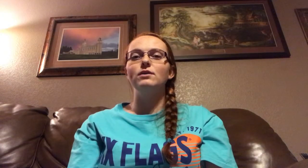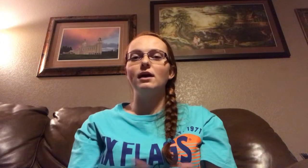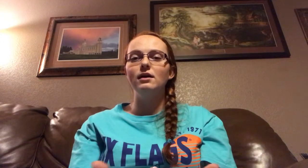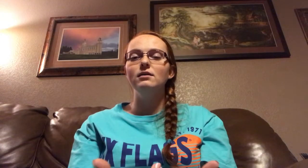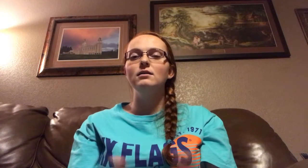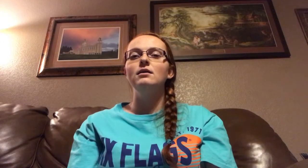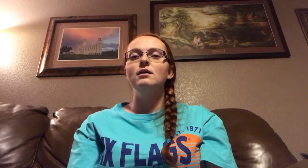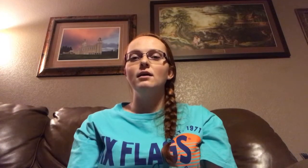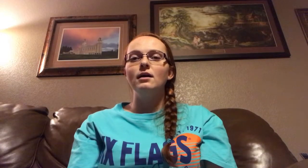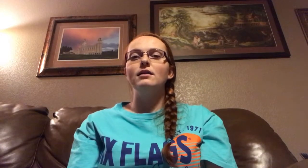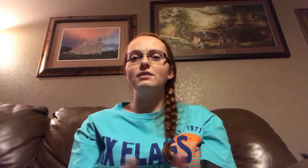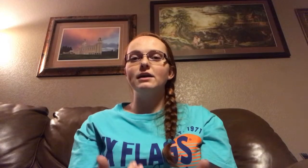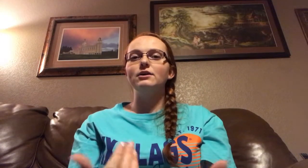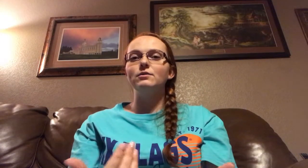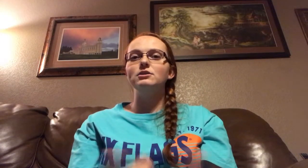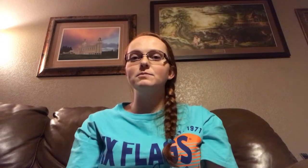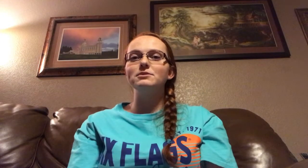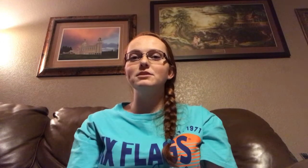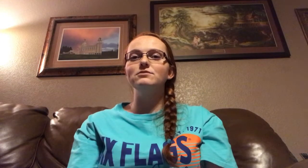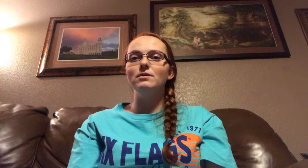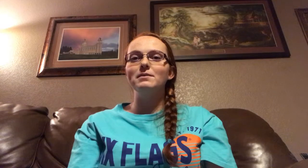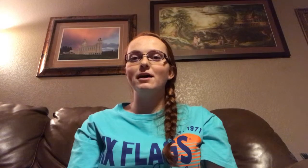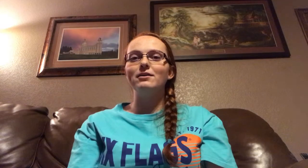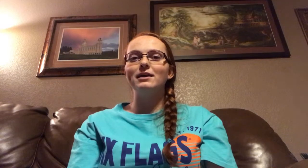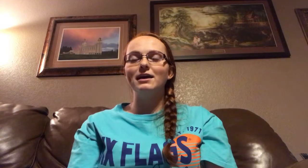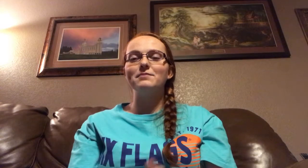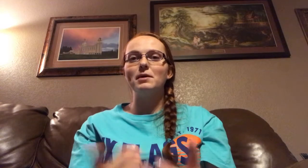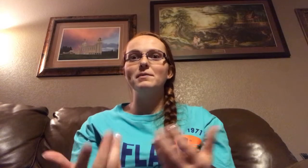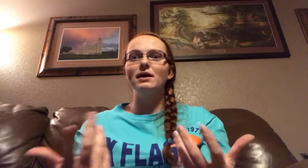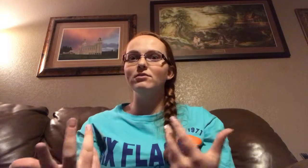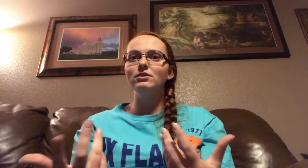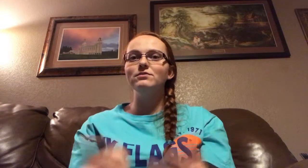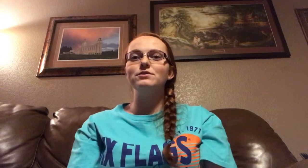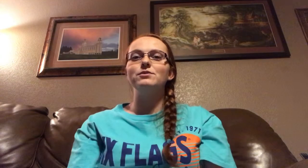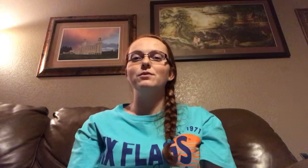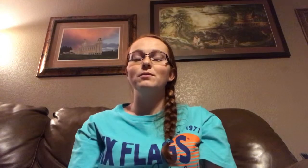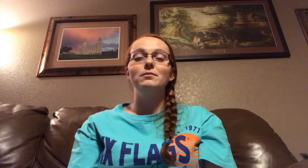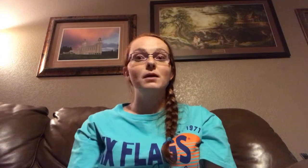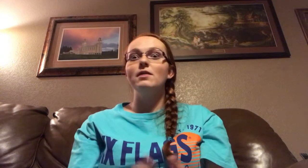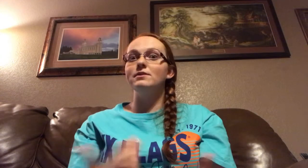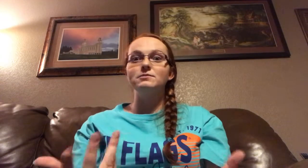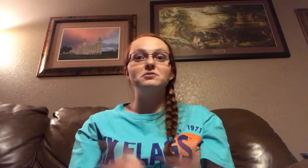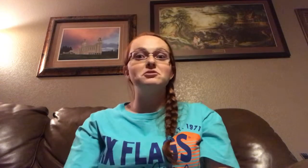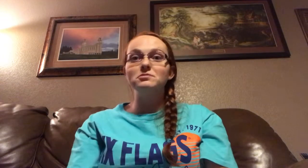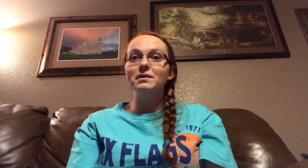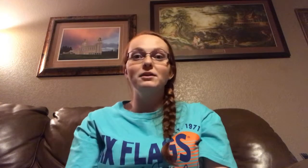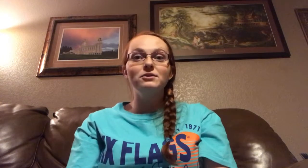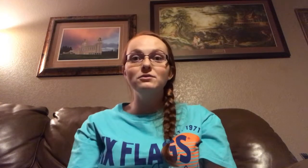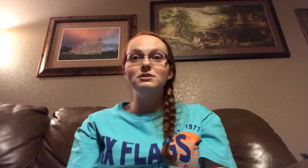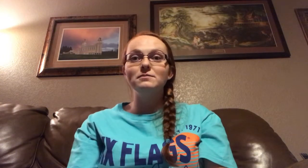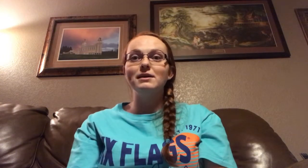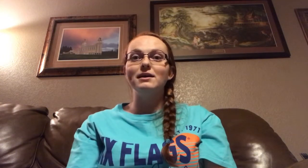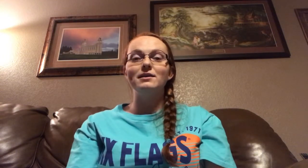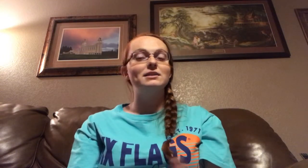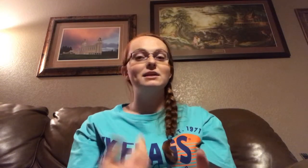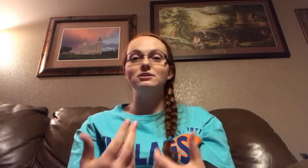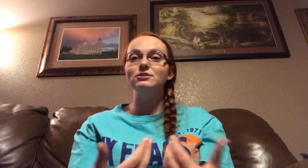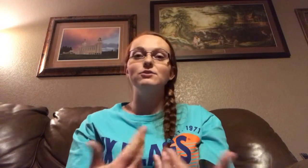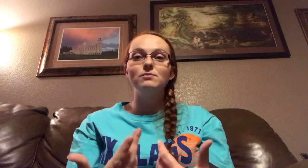okay, I think I know where this person is from now, like maybe I've heard of you, or this person's brand new to me, let's get to know you